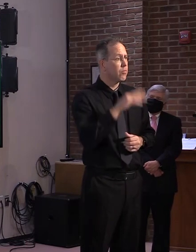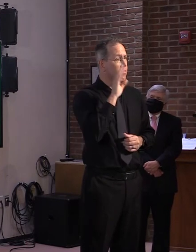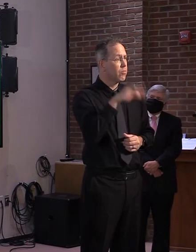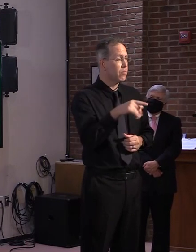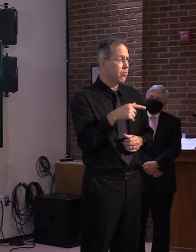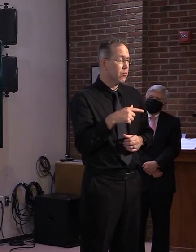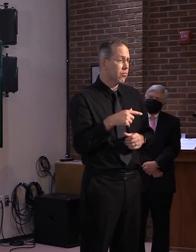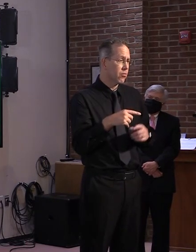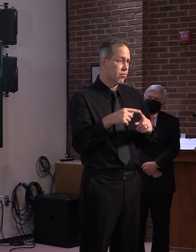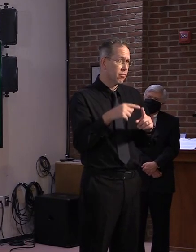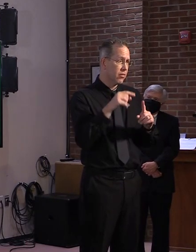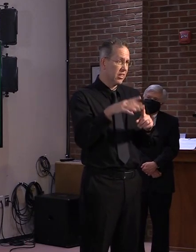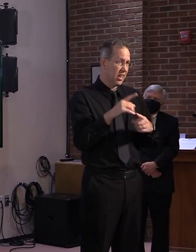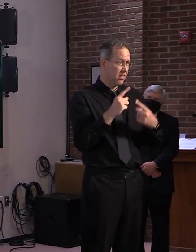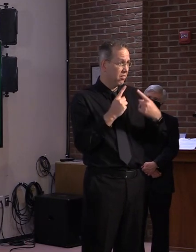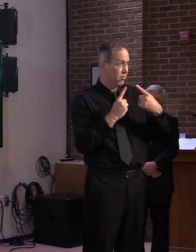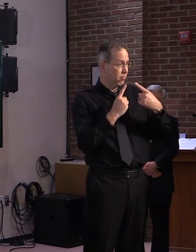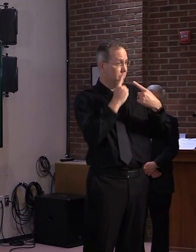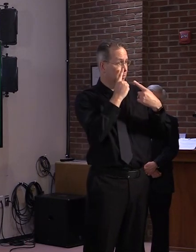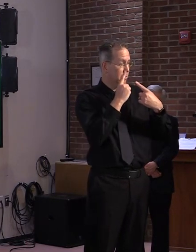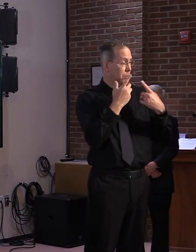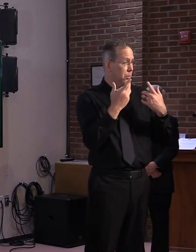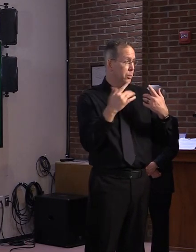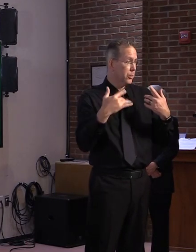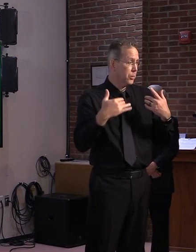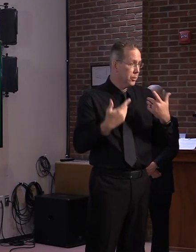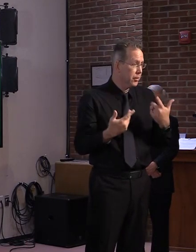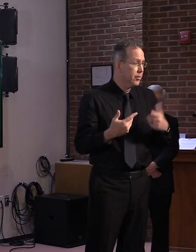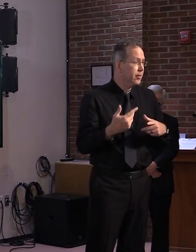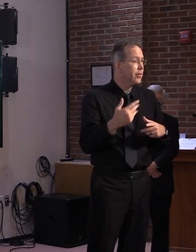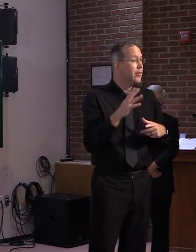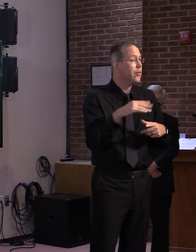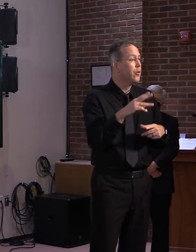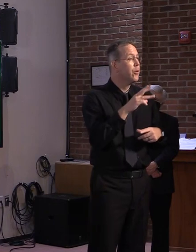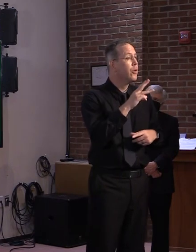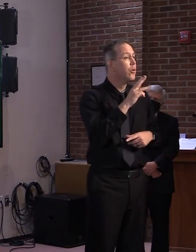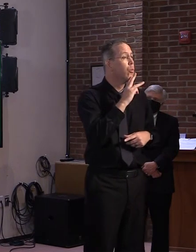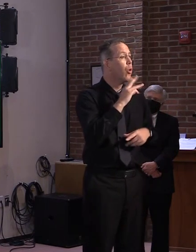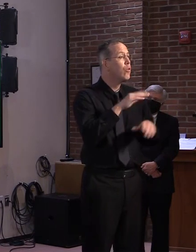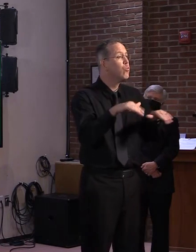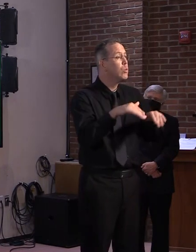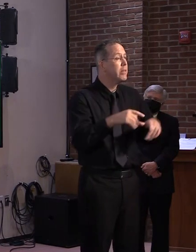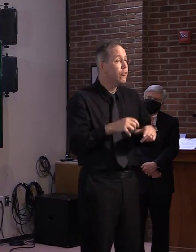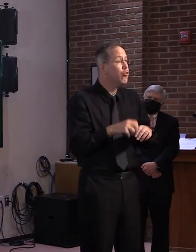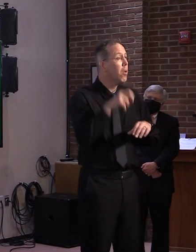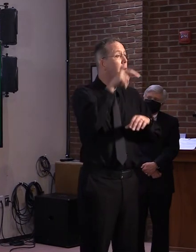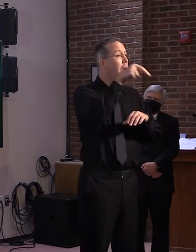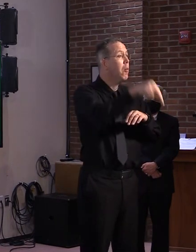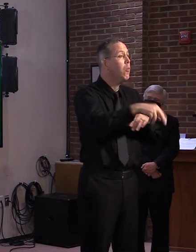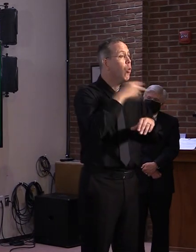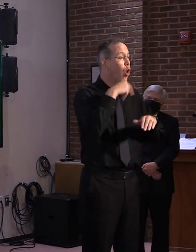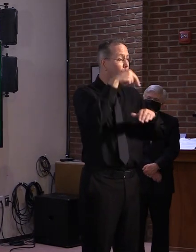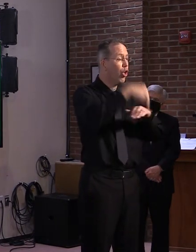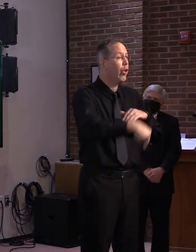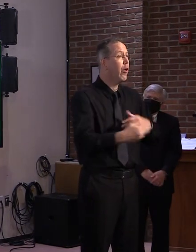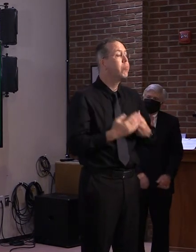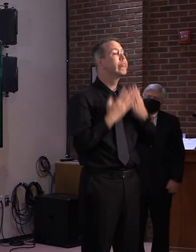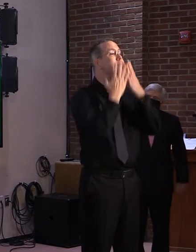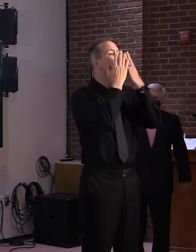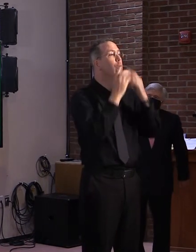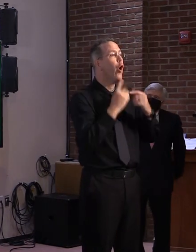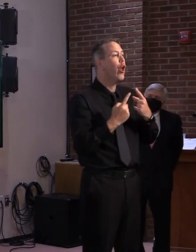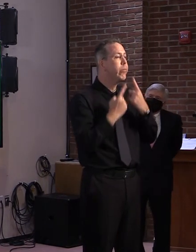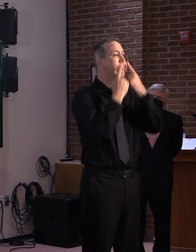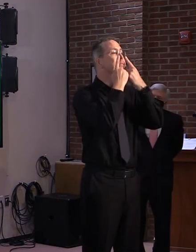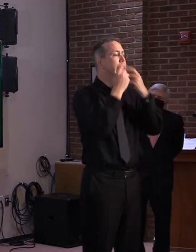the nose, but there's really two variations on that theme. One is called nasal pharyngeal, which